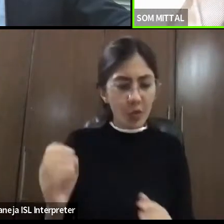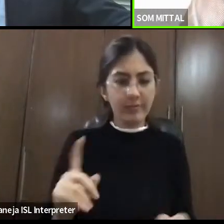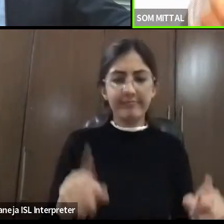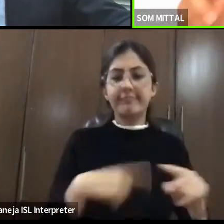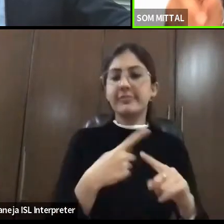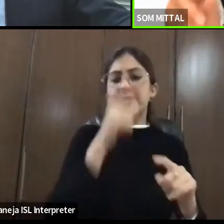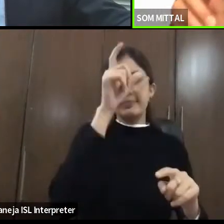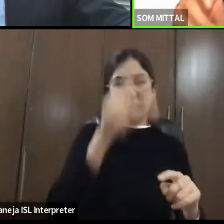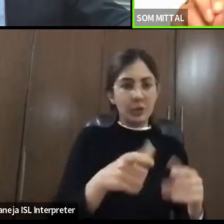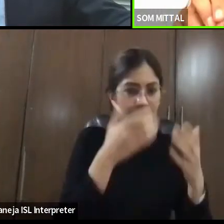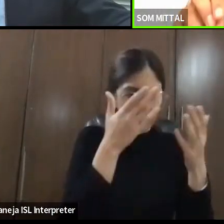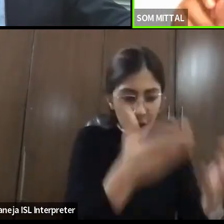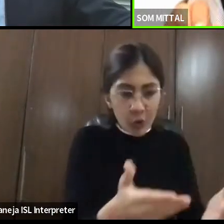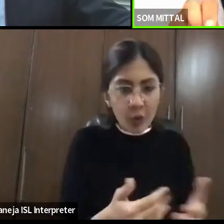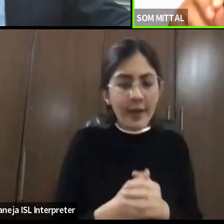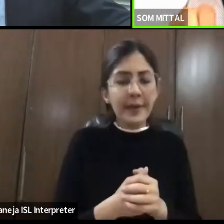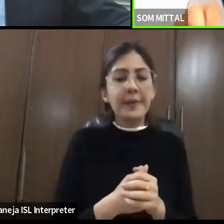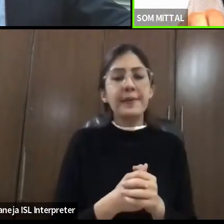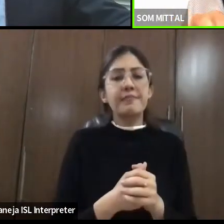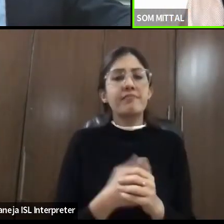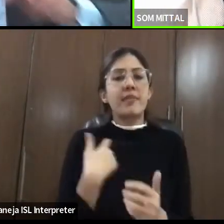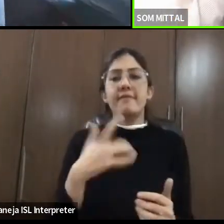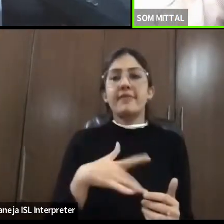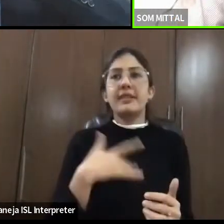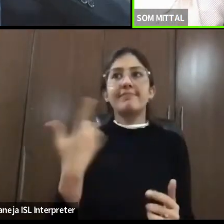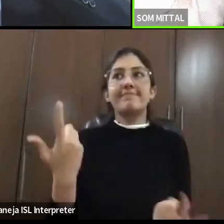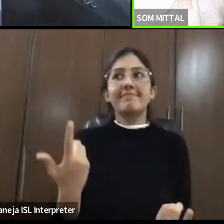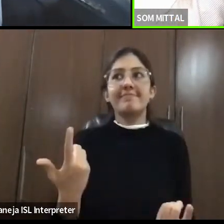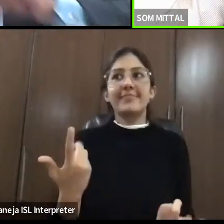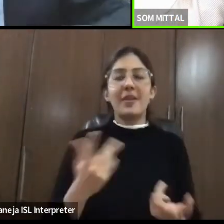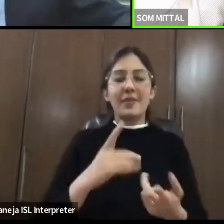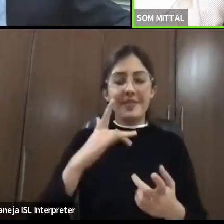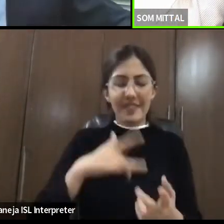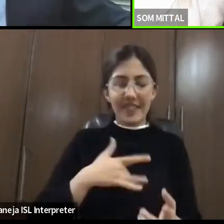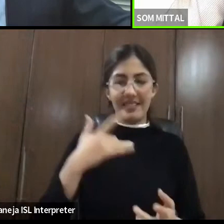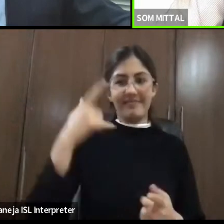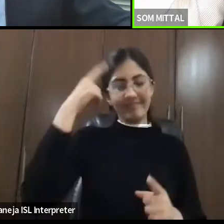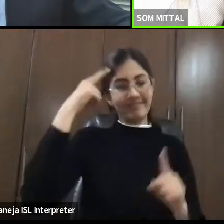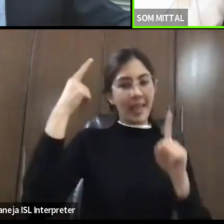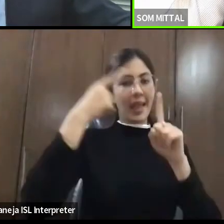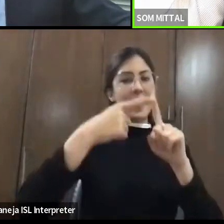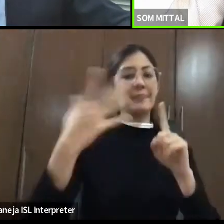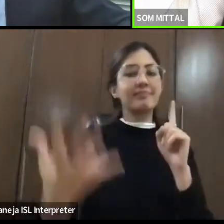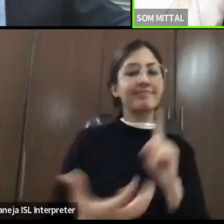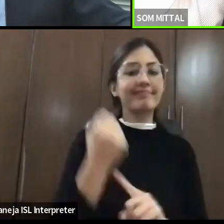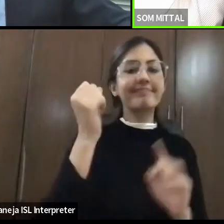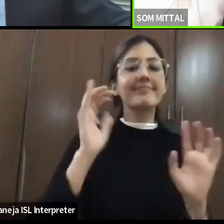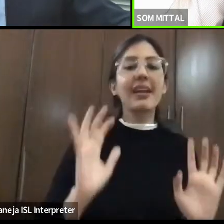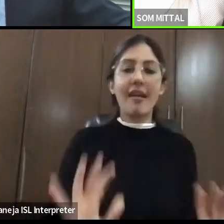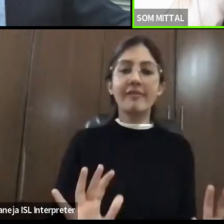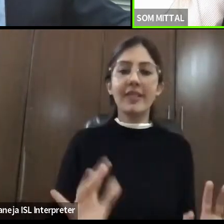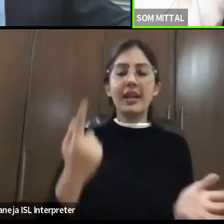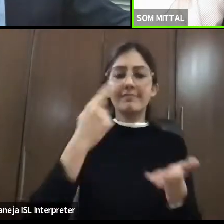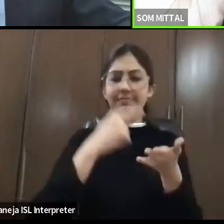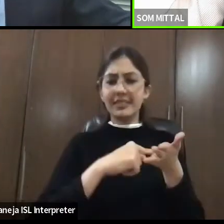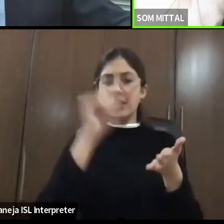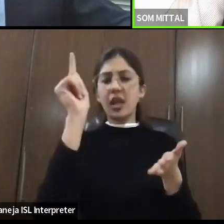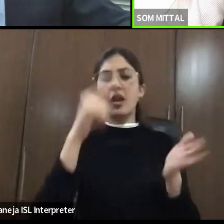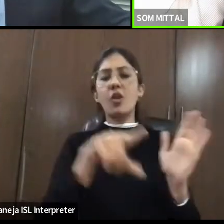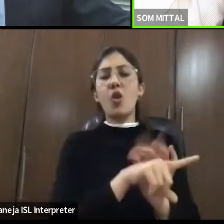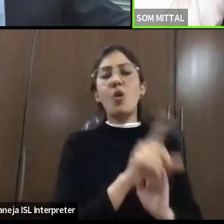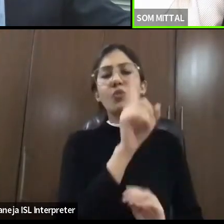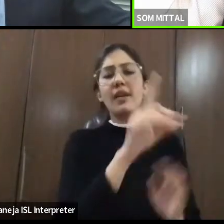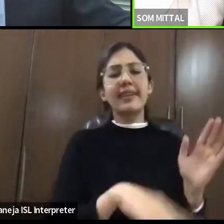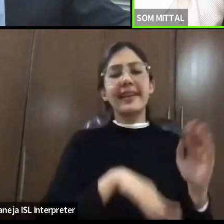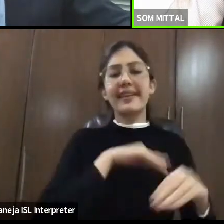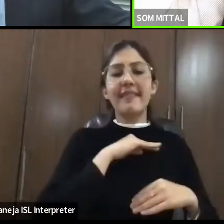you said, it's the purposefulness of the initiative that you are. It's not tick in the box. It's not just good to do. It's